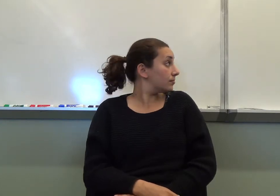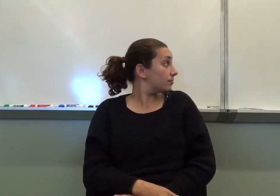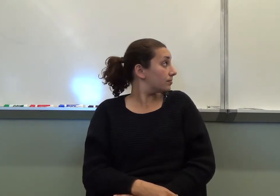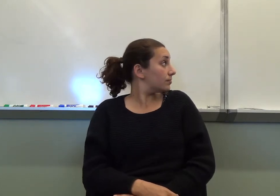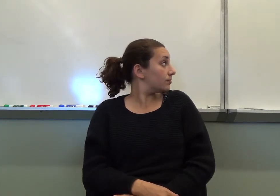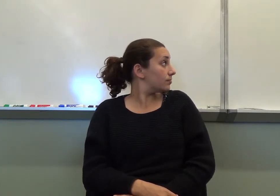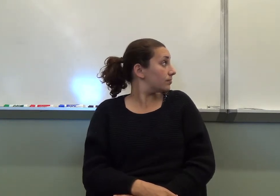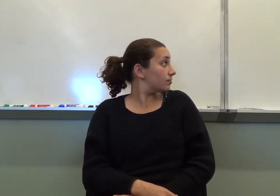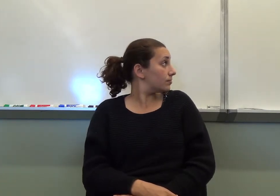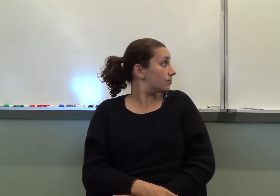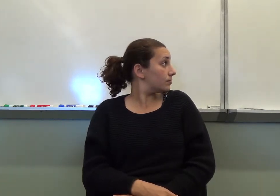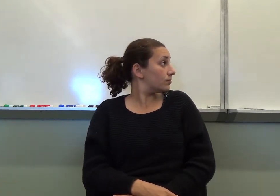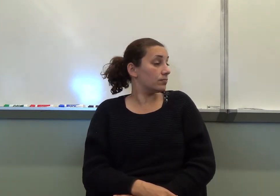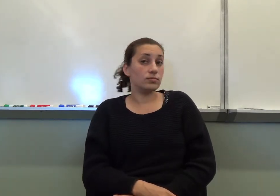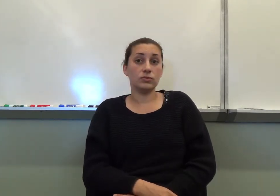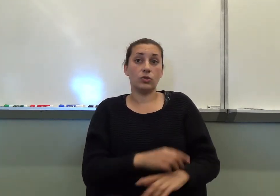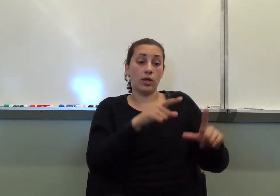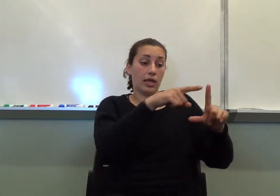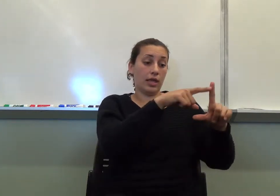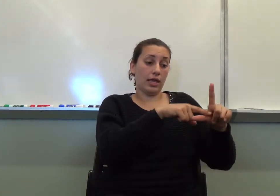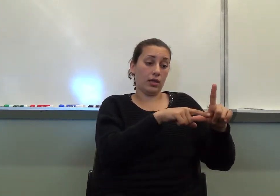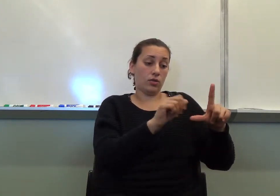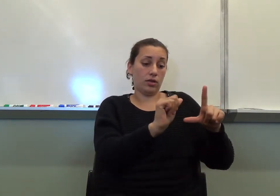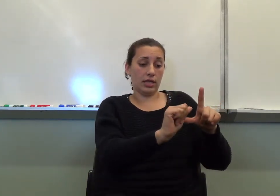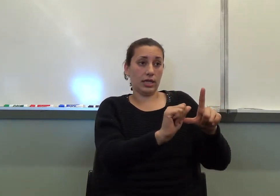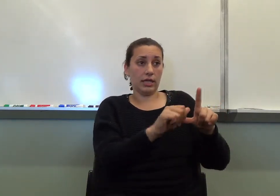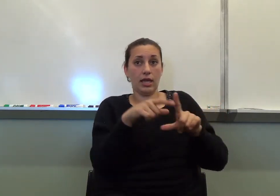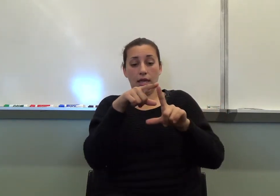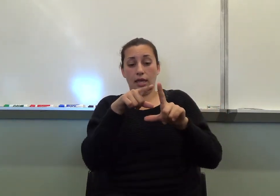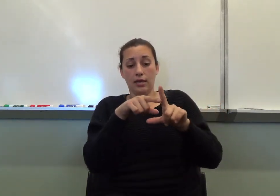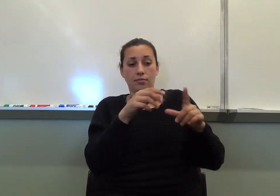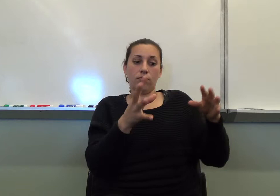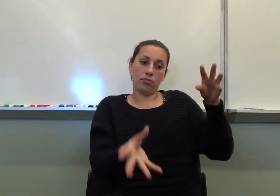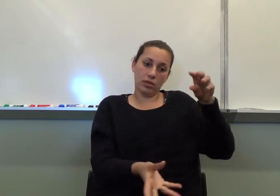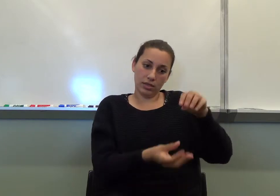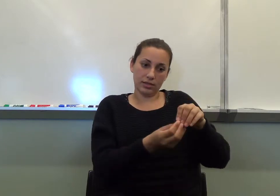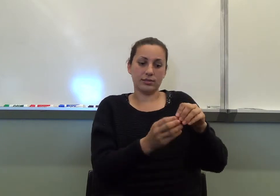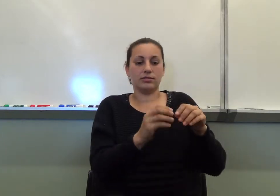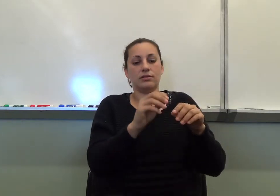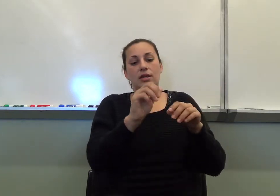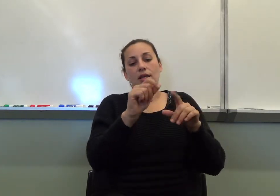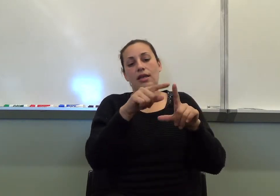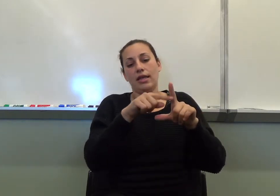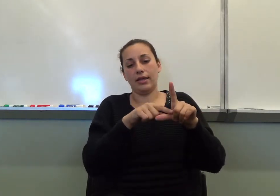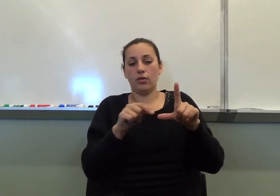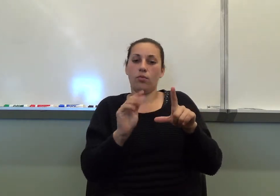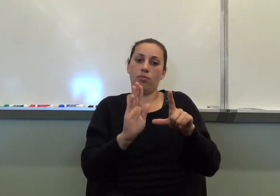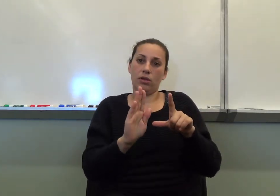So angle A plus angle B plus angle C equals 180 degrees.